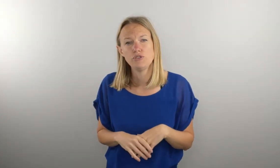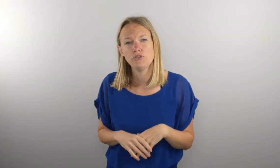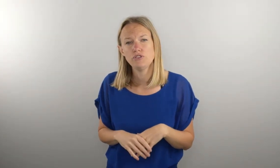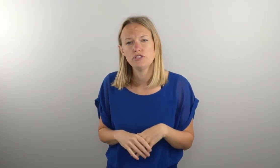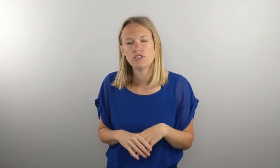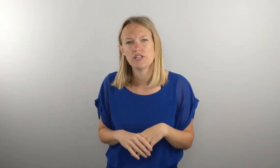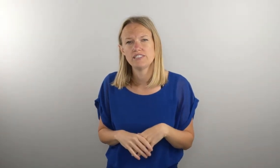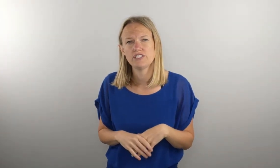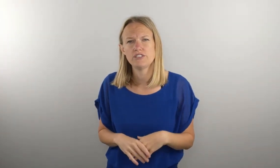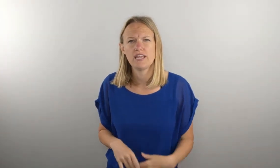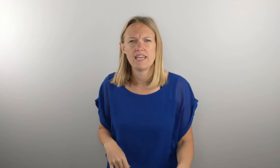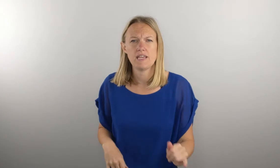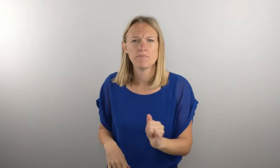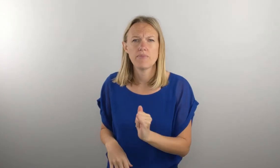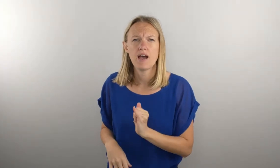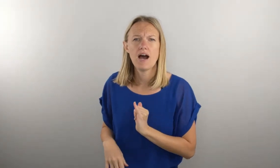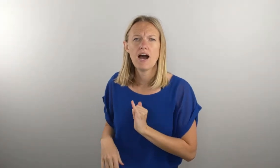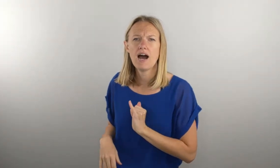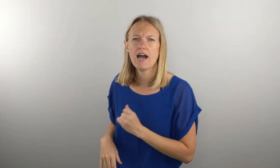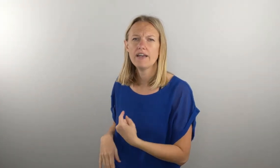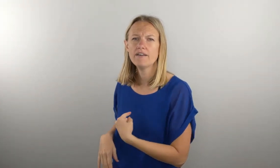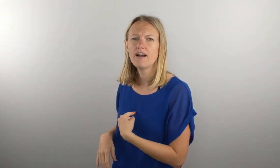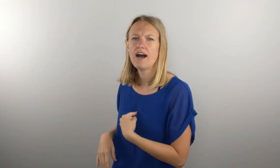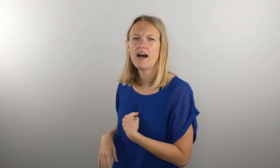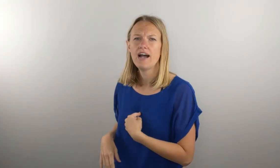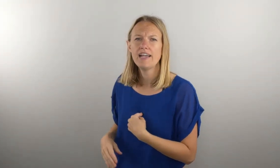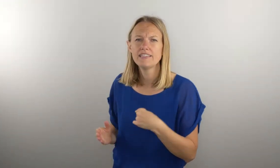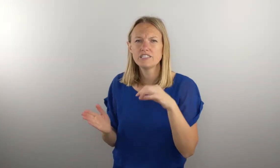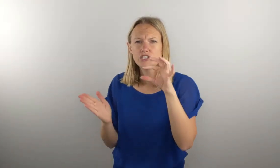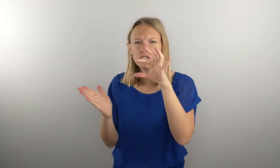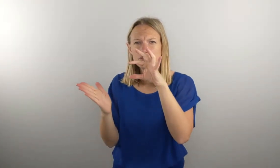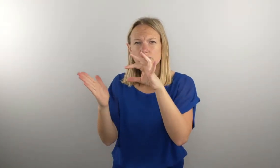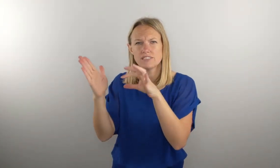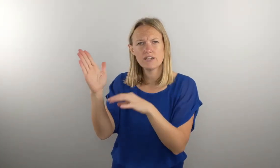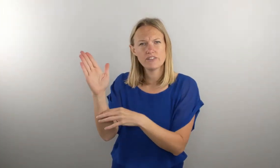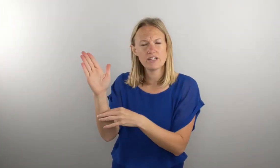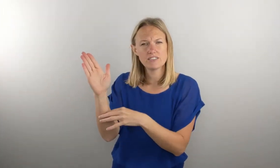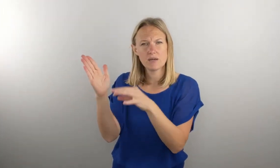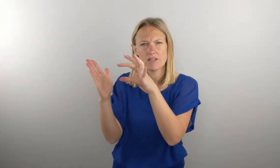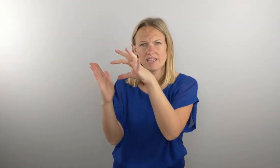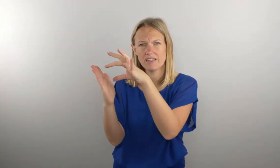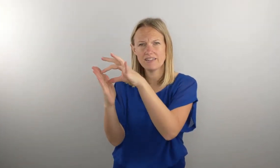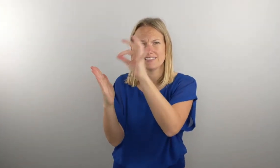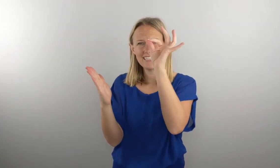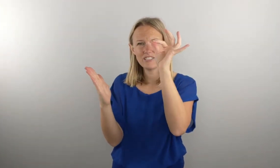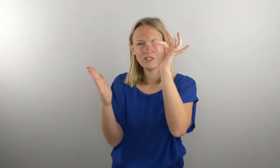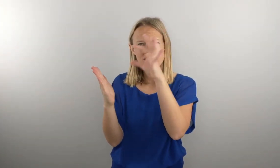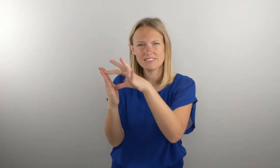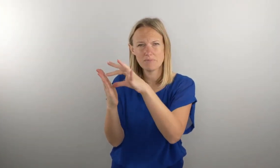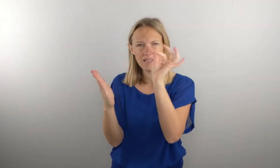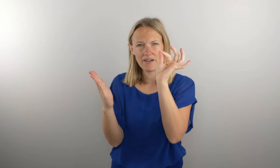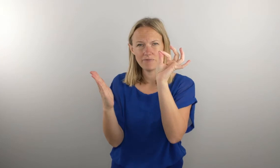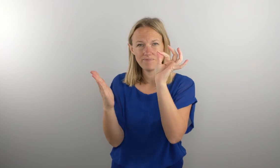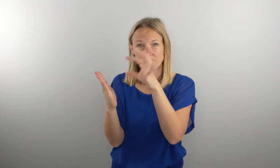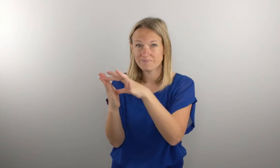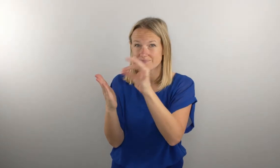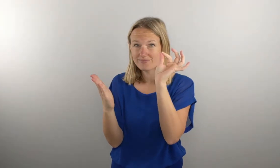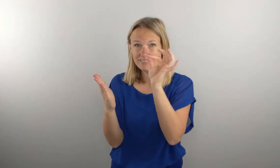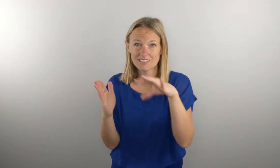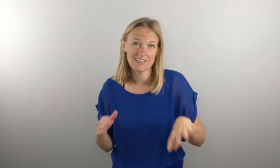choose to trust your name. I, and then choose, you have your non-dominant hand here, and it's like you're choosing something out. So like,